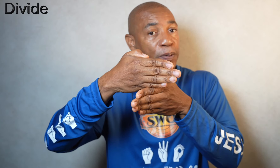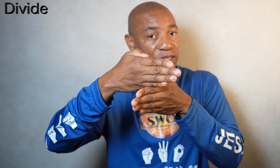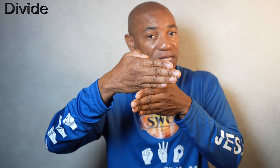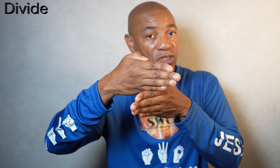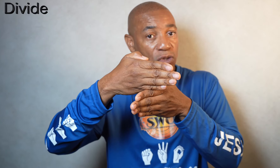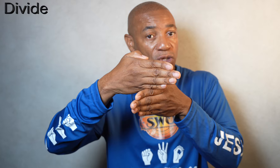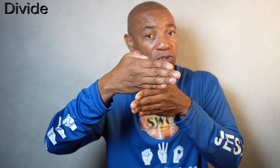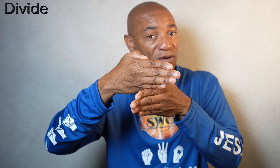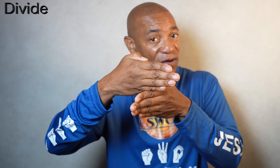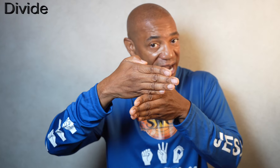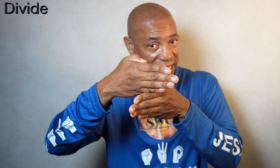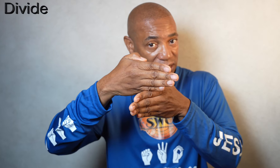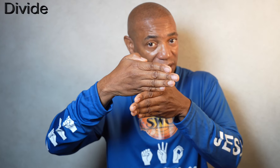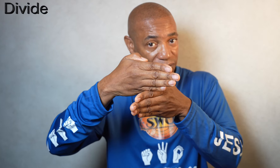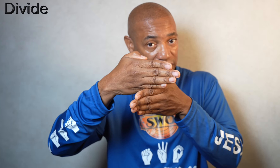pretend as though you're dividing something.